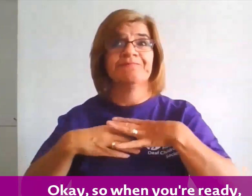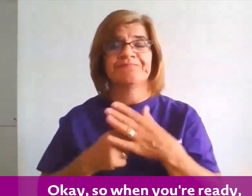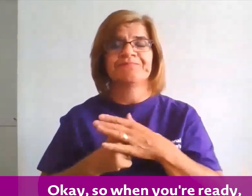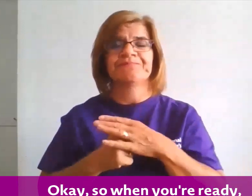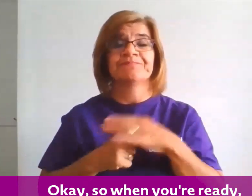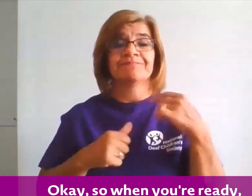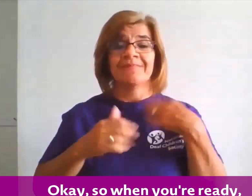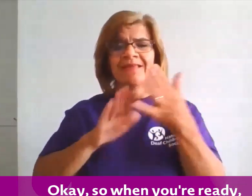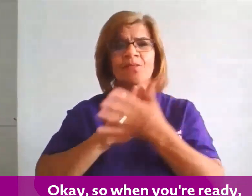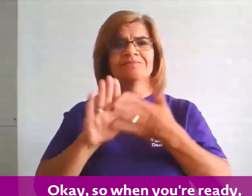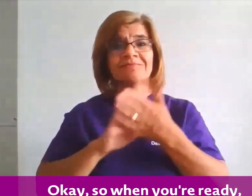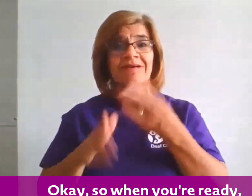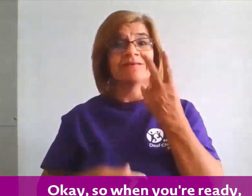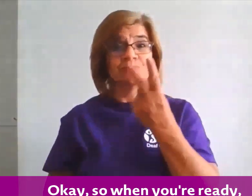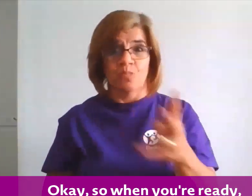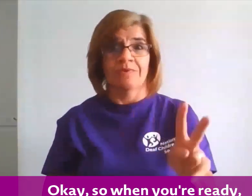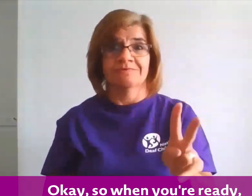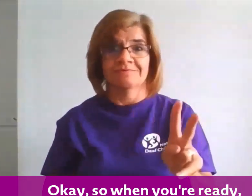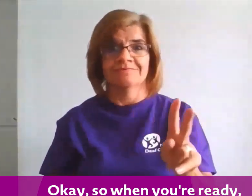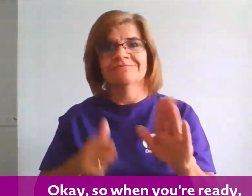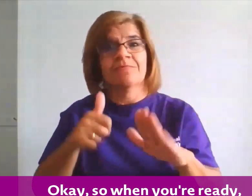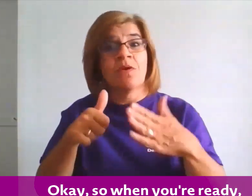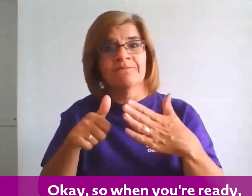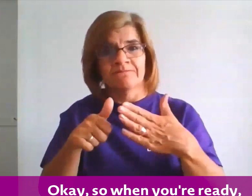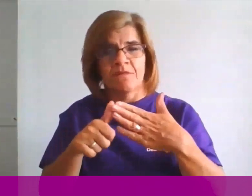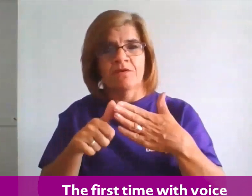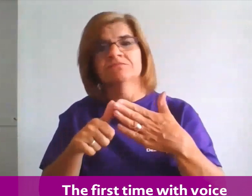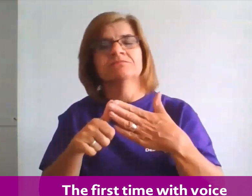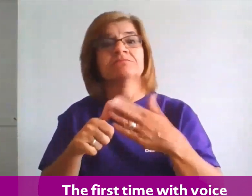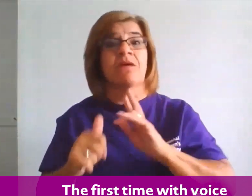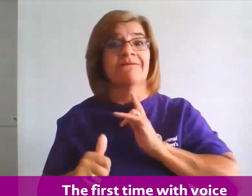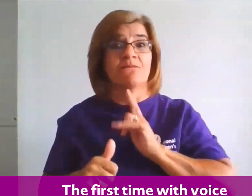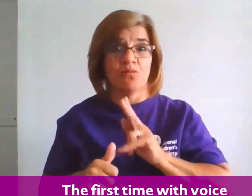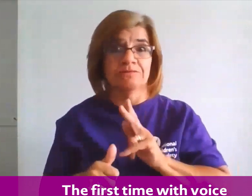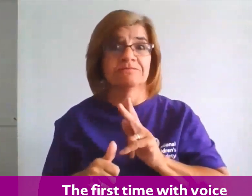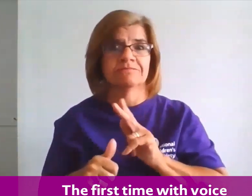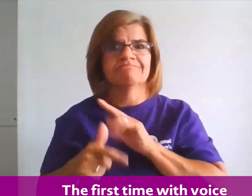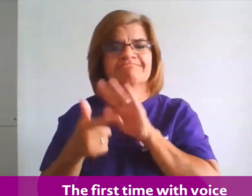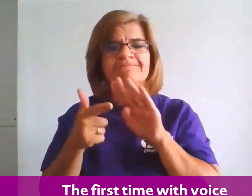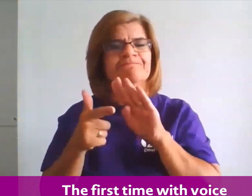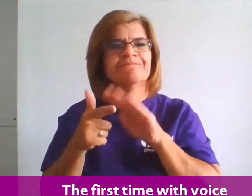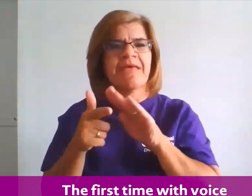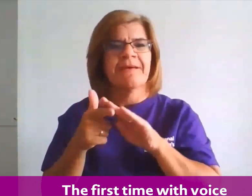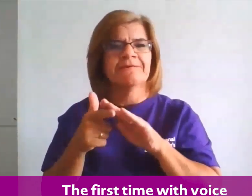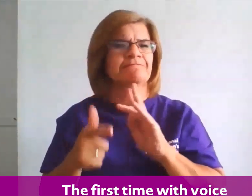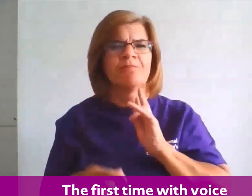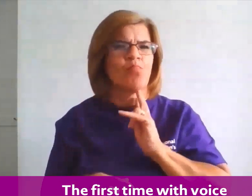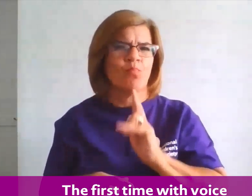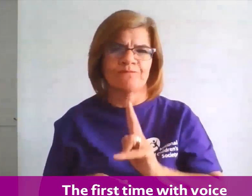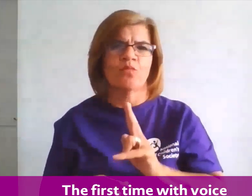Okay, so when you're ready, I'm going to sign twice, the first time with voice and the second time